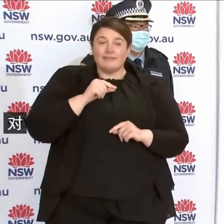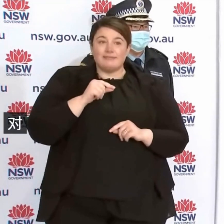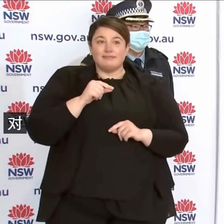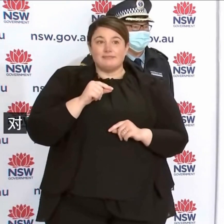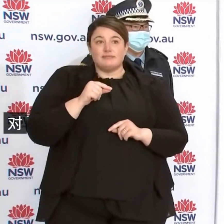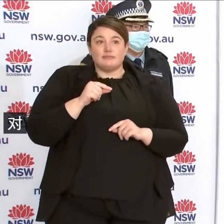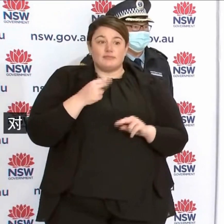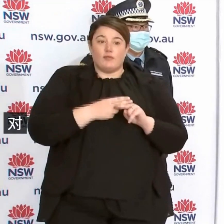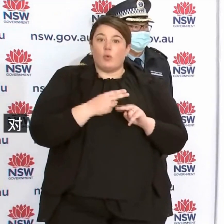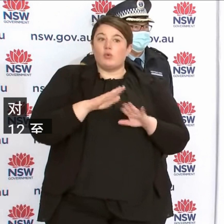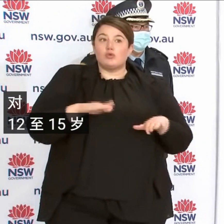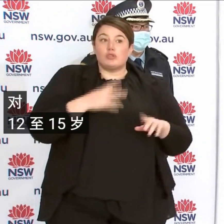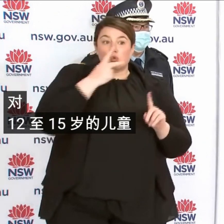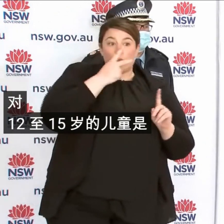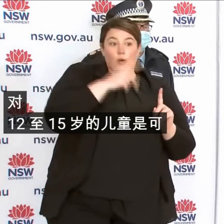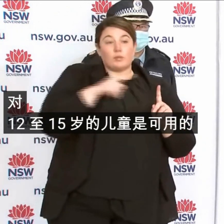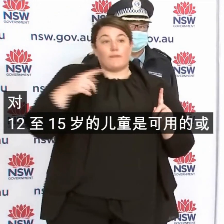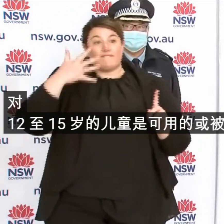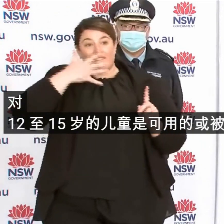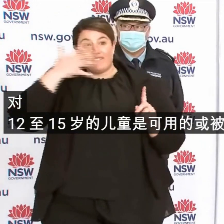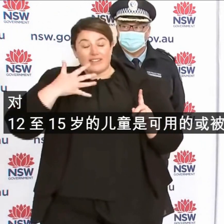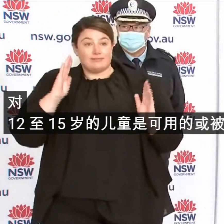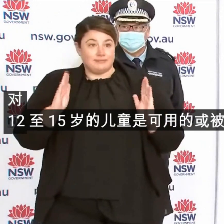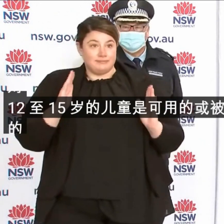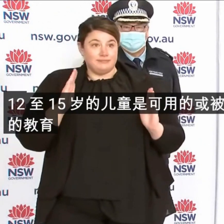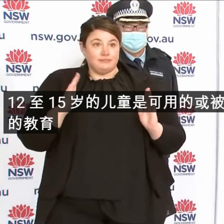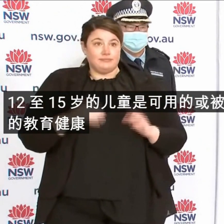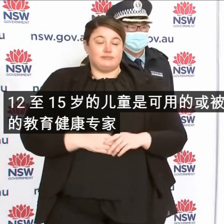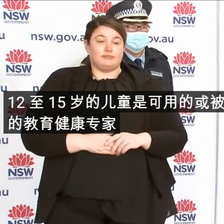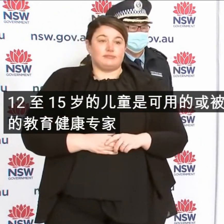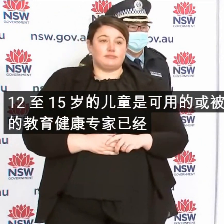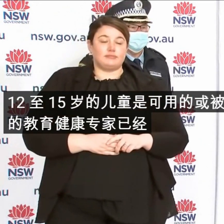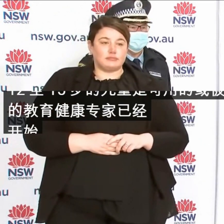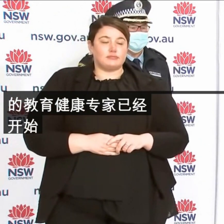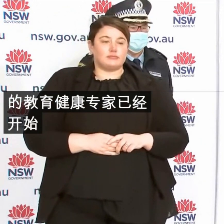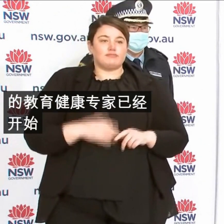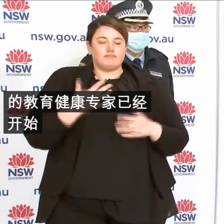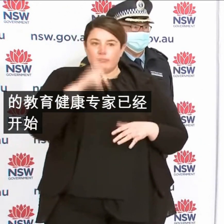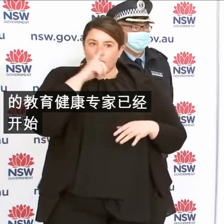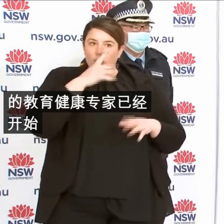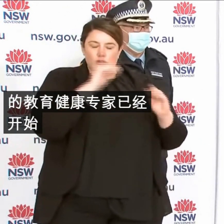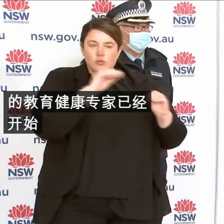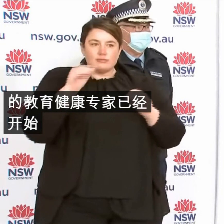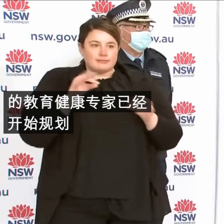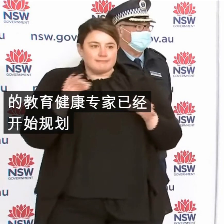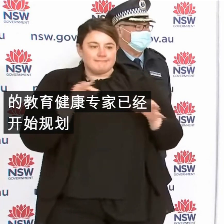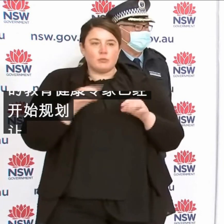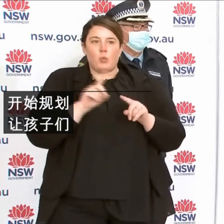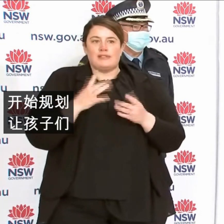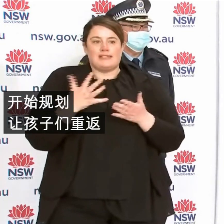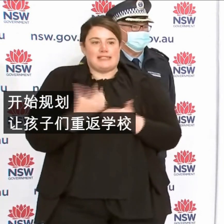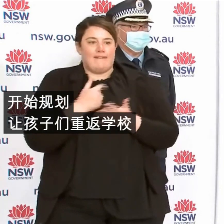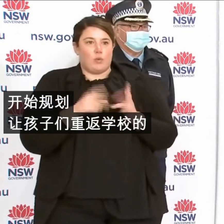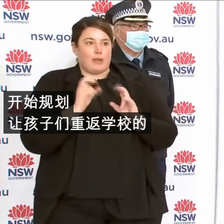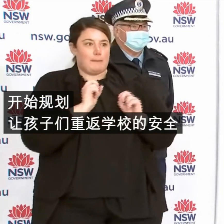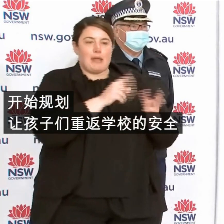is regarded safe for children between 12 and 15 years of age, and our health experts in education have already started planning work for what is a safe way